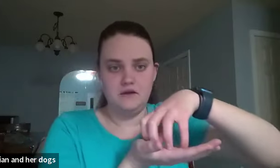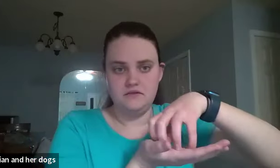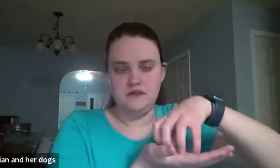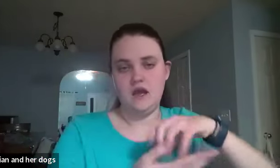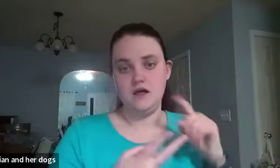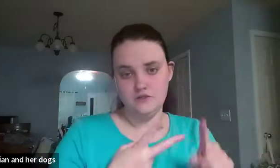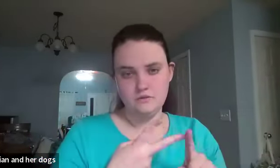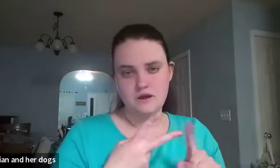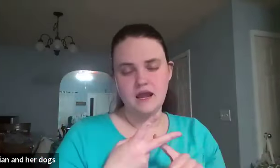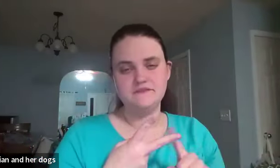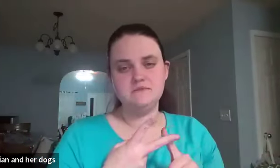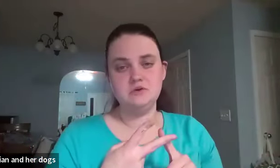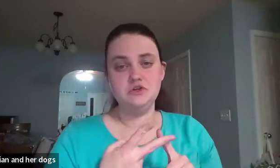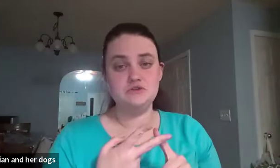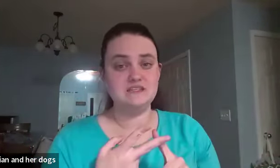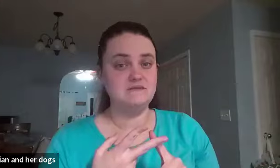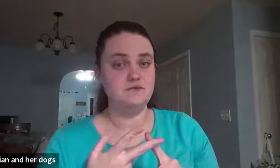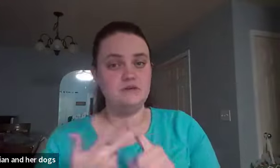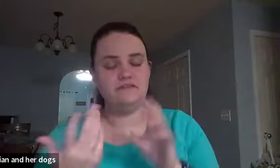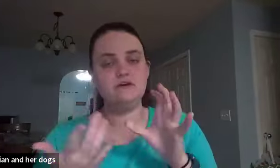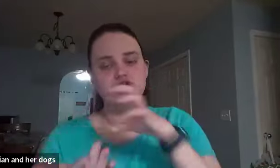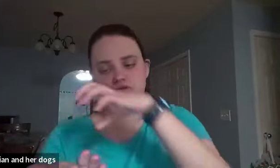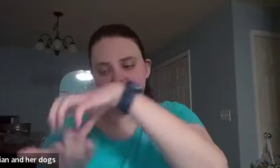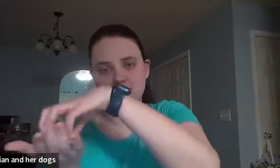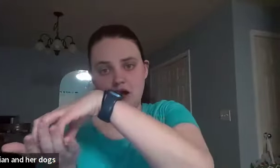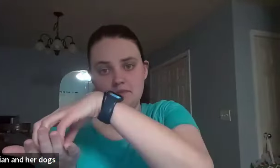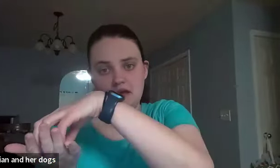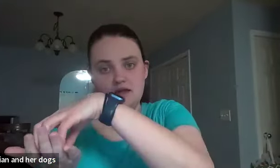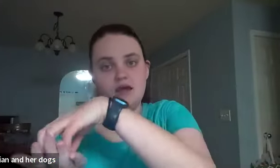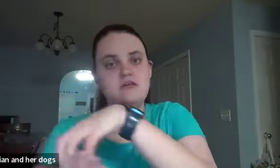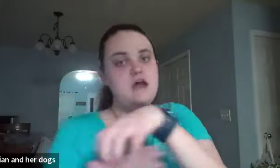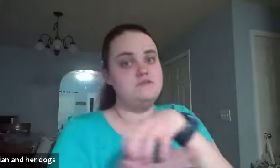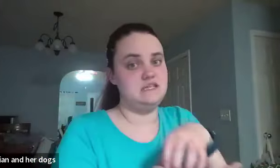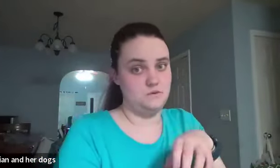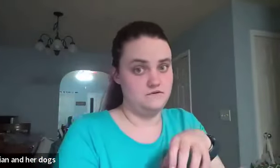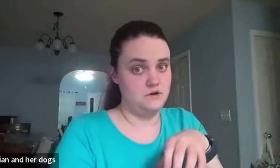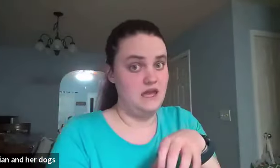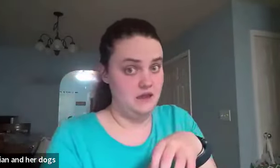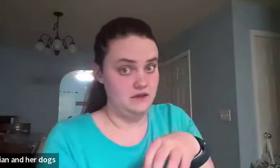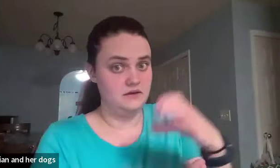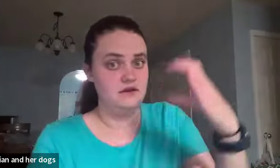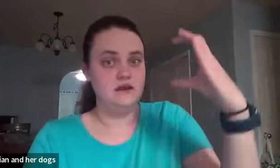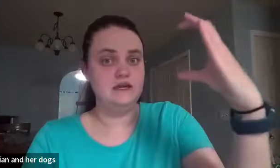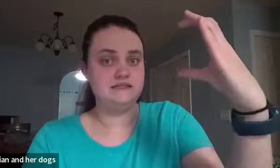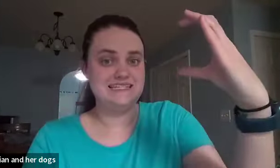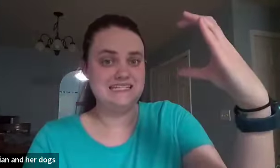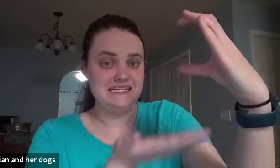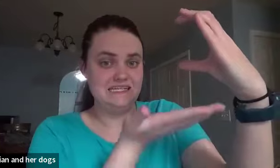Now, the other one I have seen people use the sign for, like they'll do this for cupcake and then have a separate one for cake. And it's a